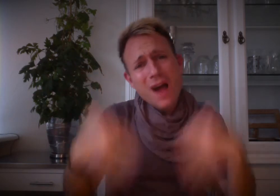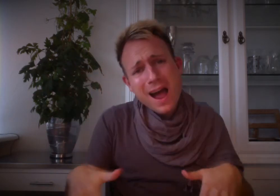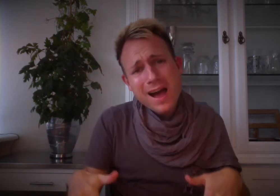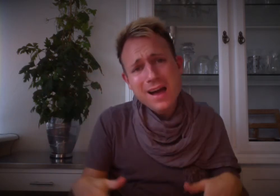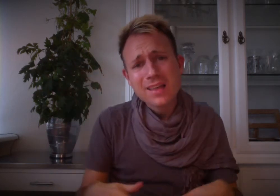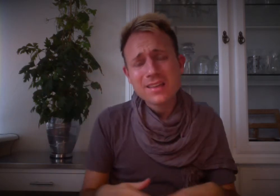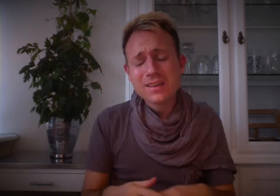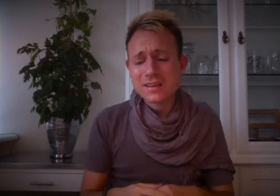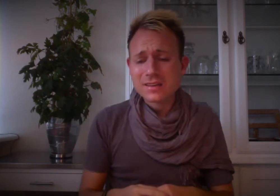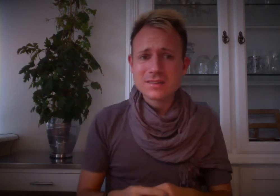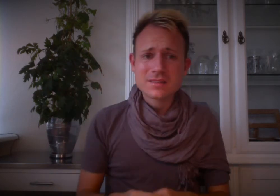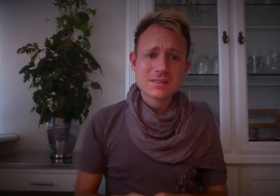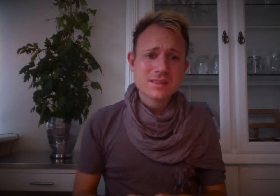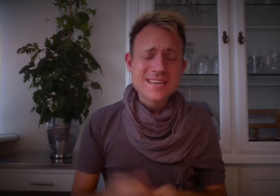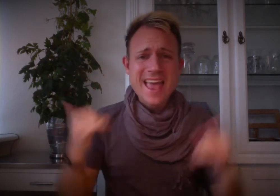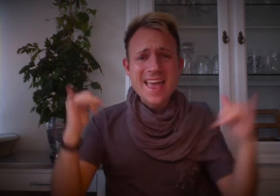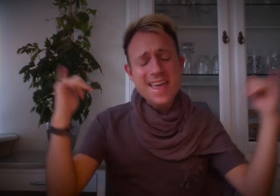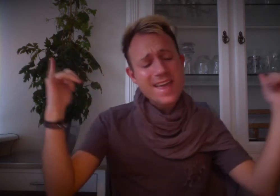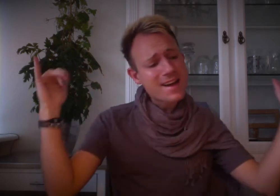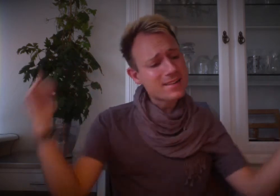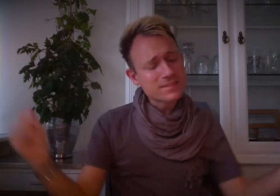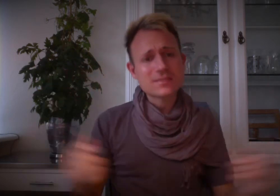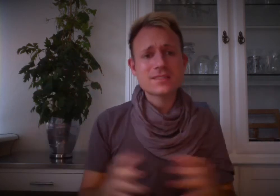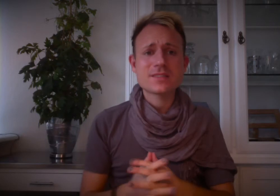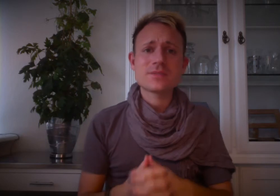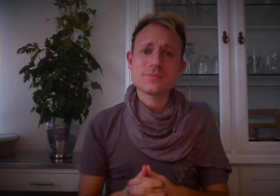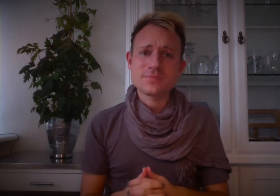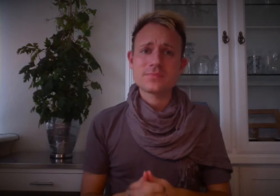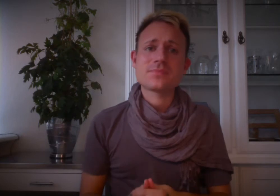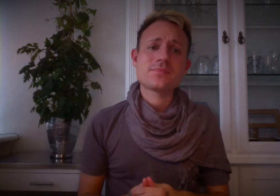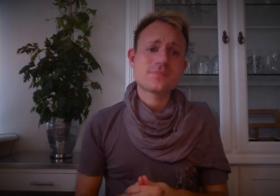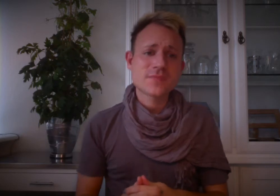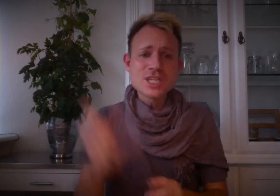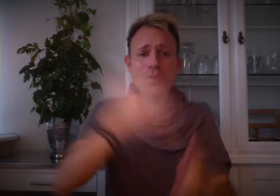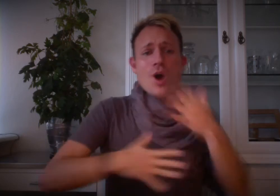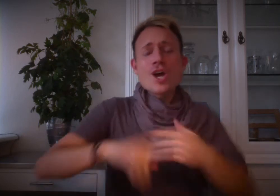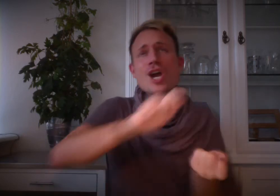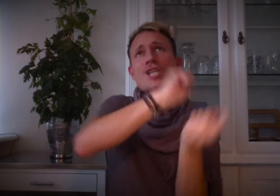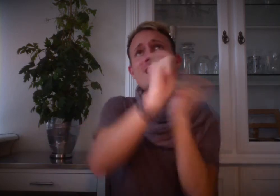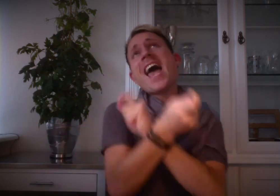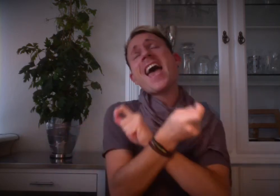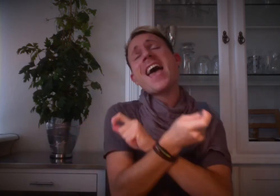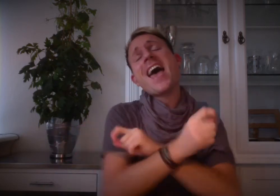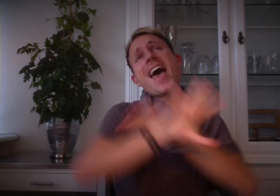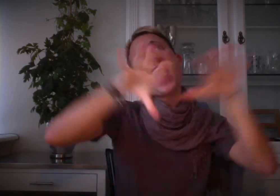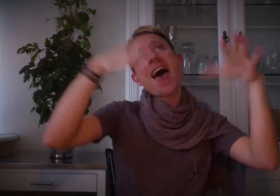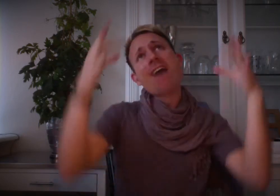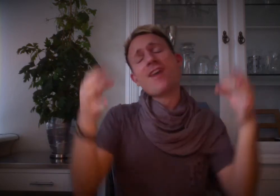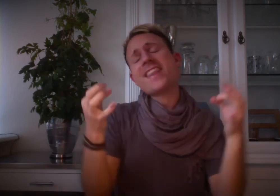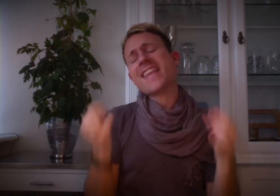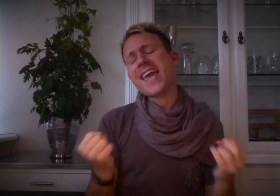She would change everything